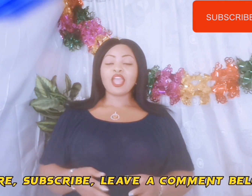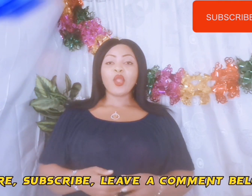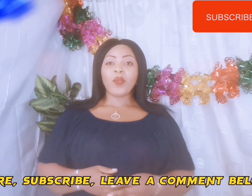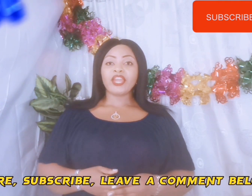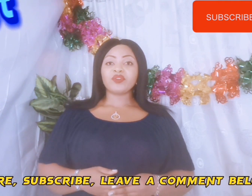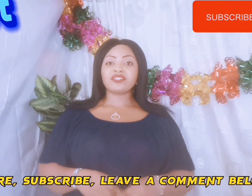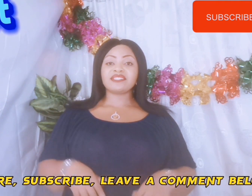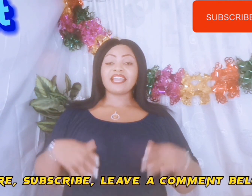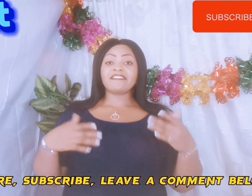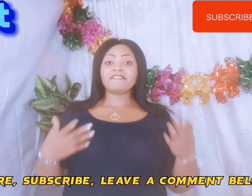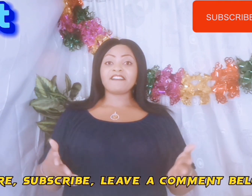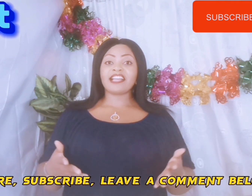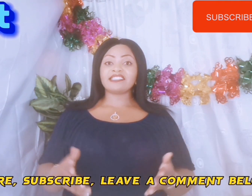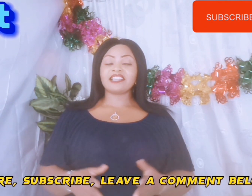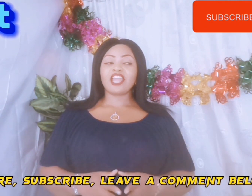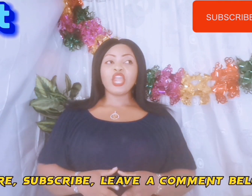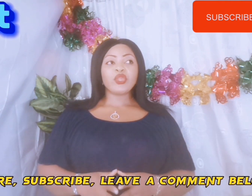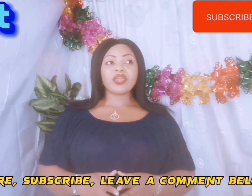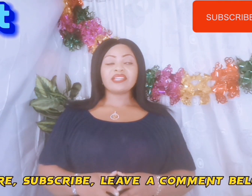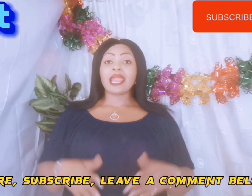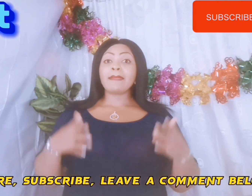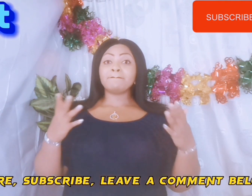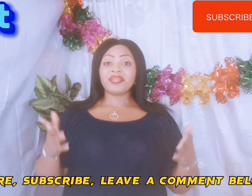to sign fast,